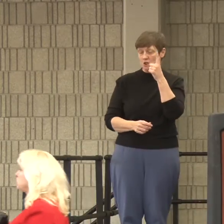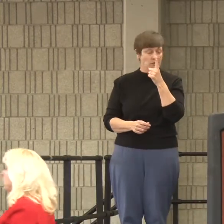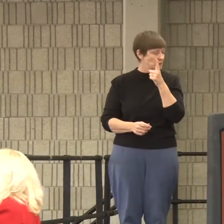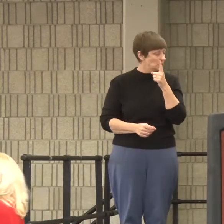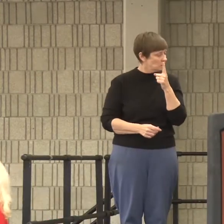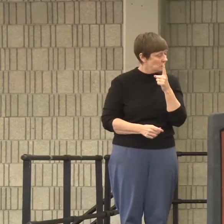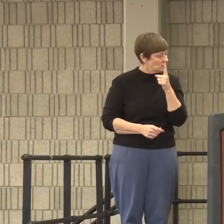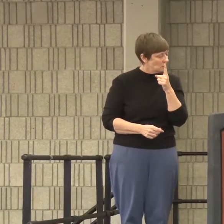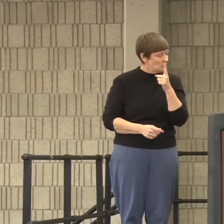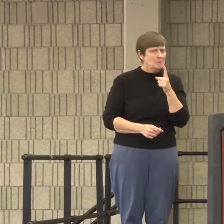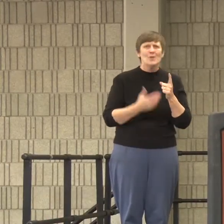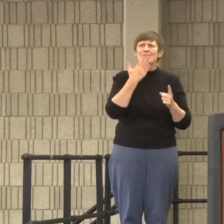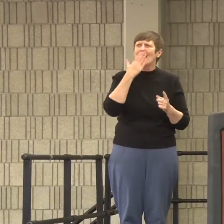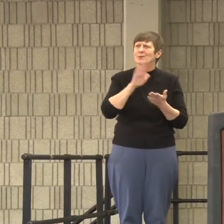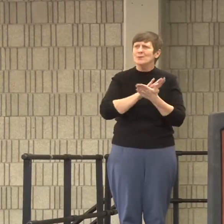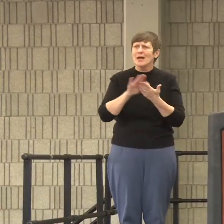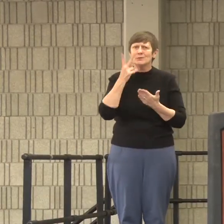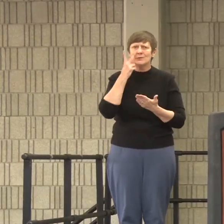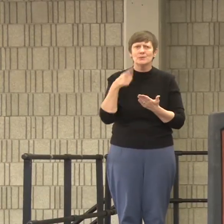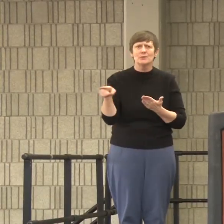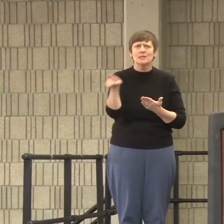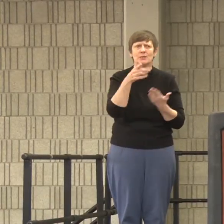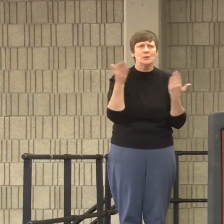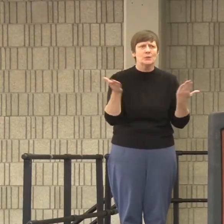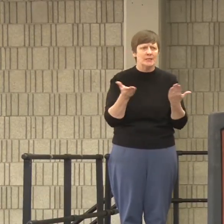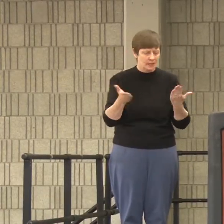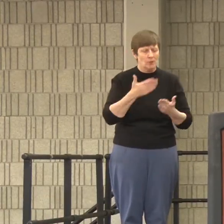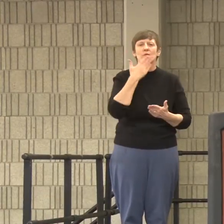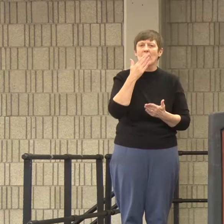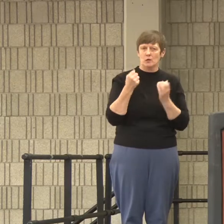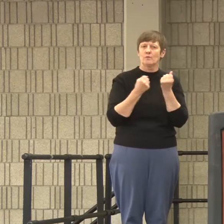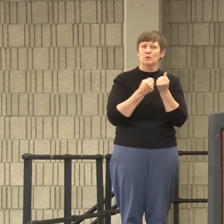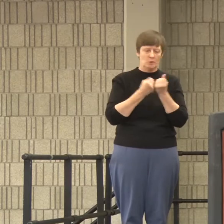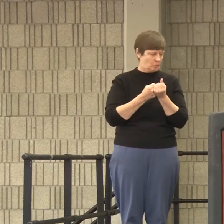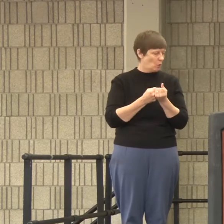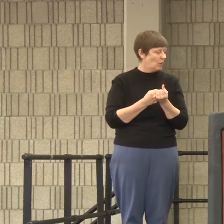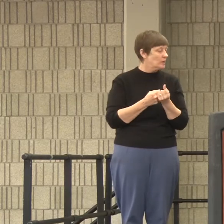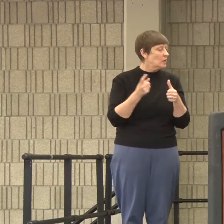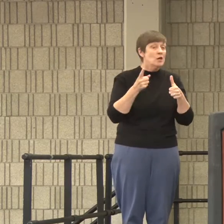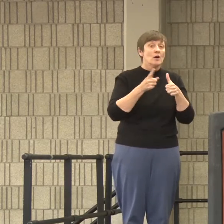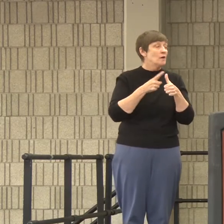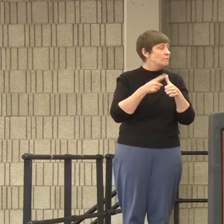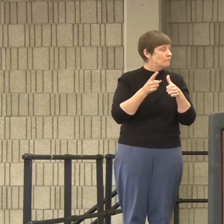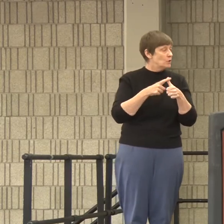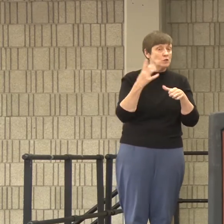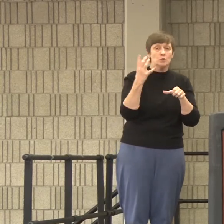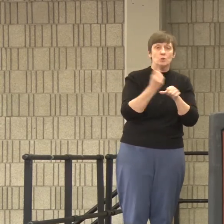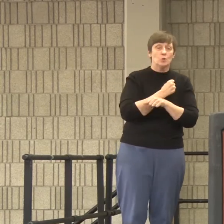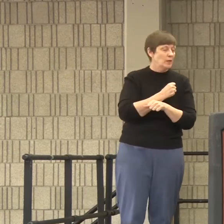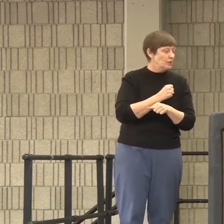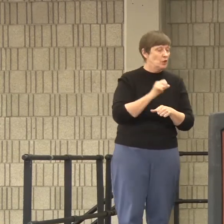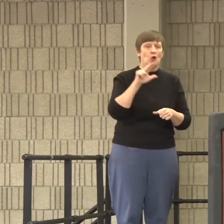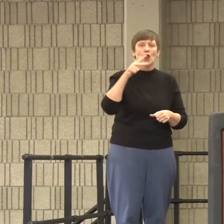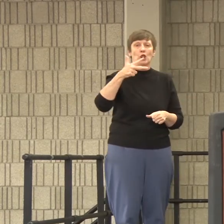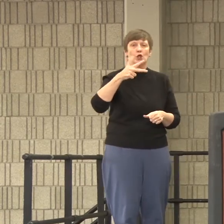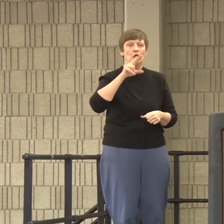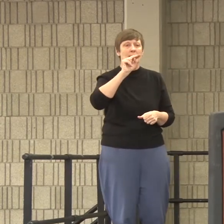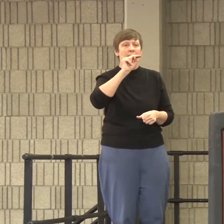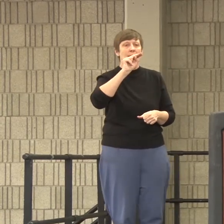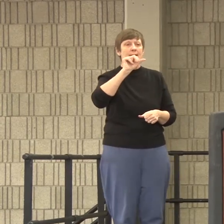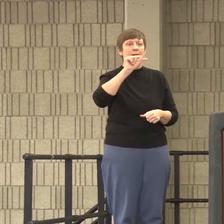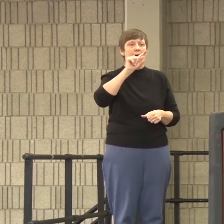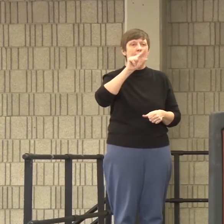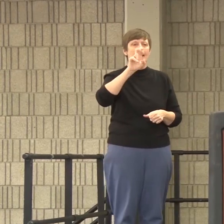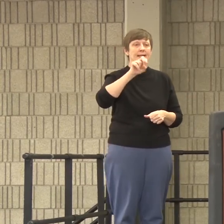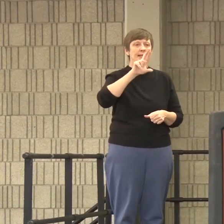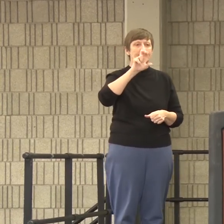Thank you. It's so nice to see all of you here, and thank you for supporting us. The first winner is third place, Natalie